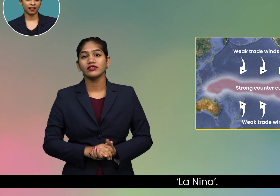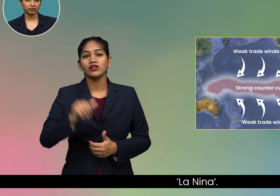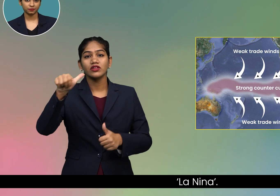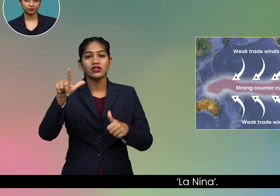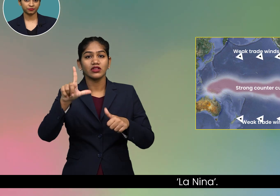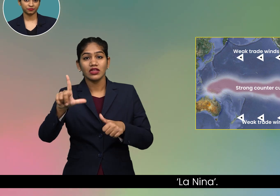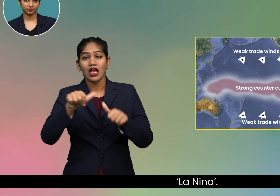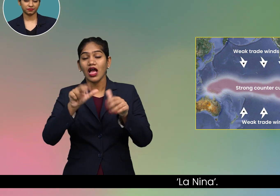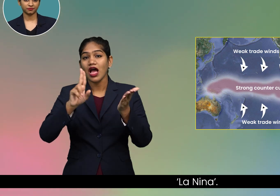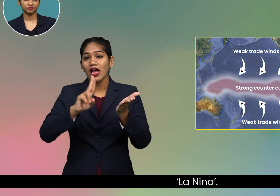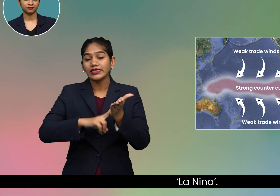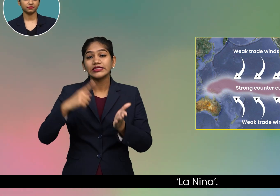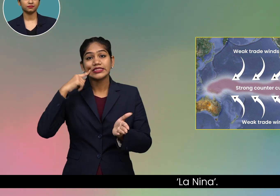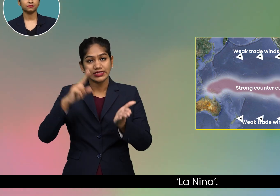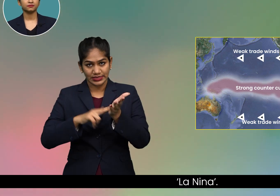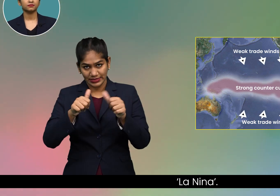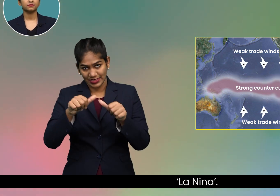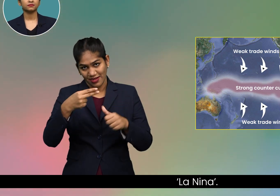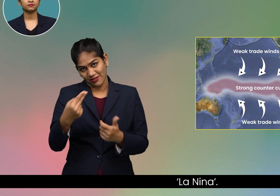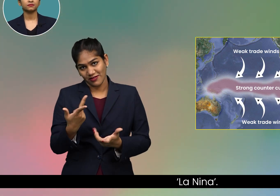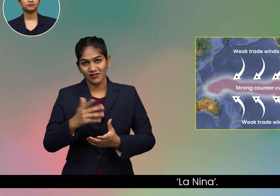La Nina.